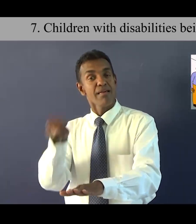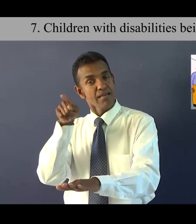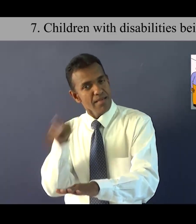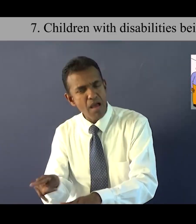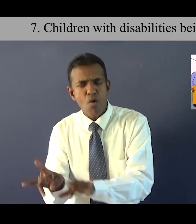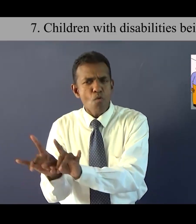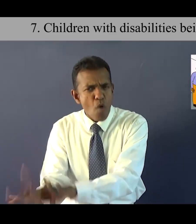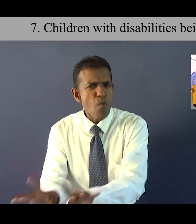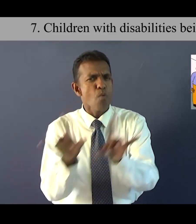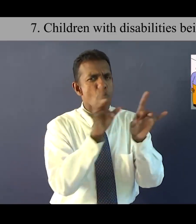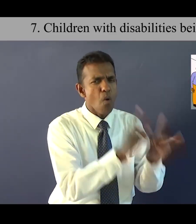to think about.